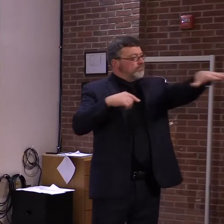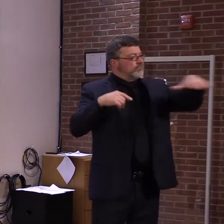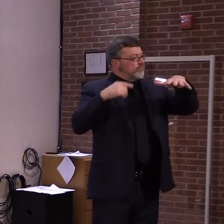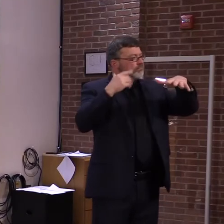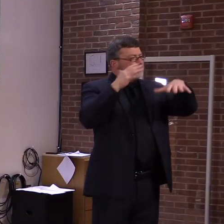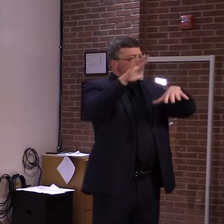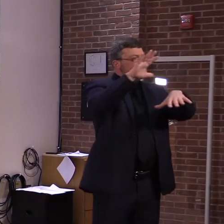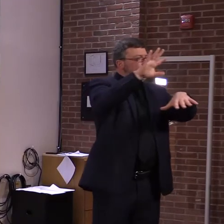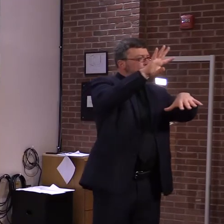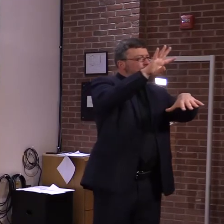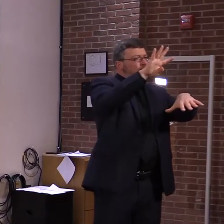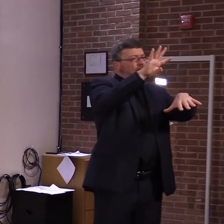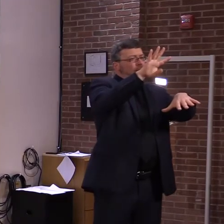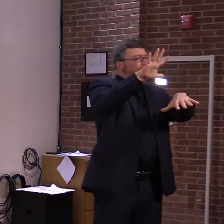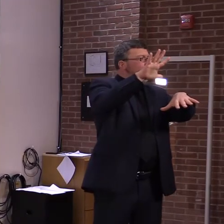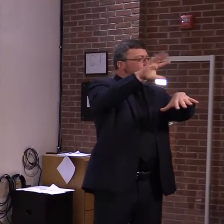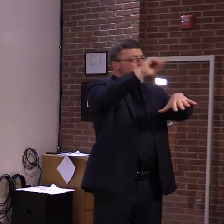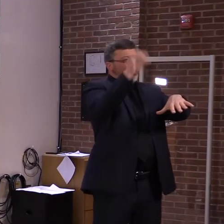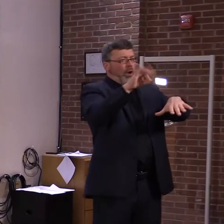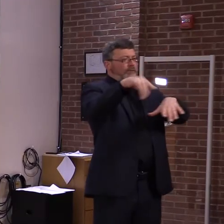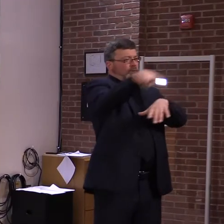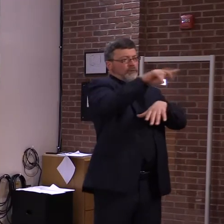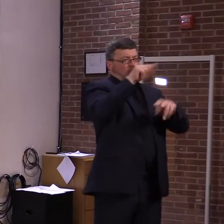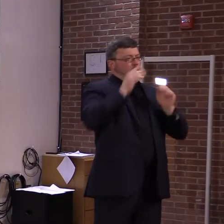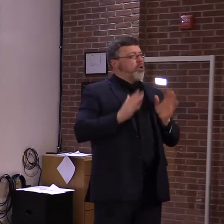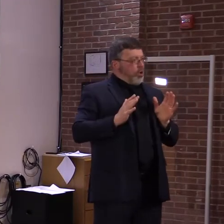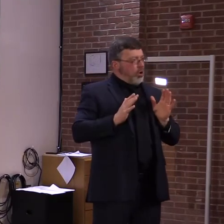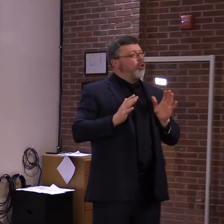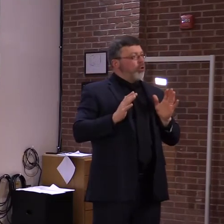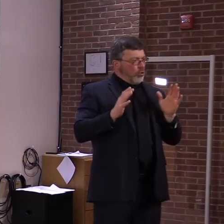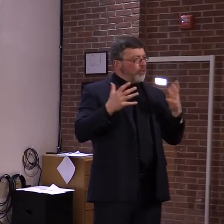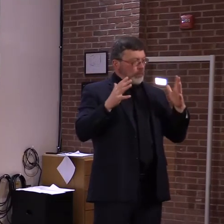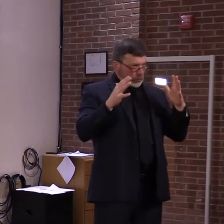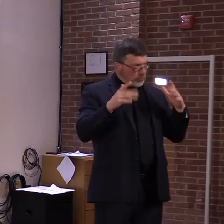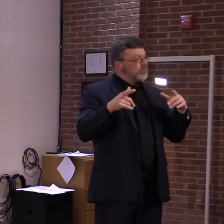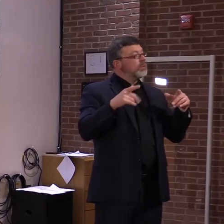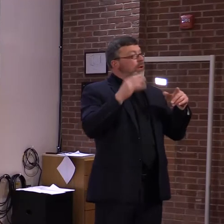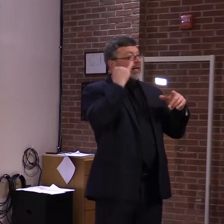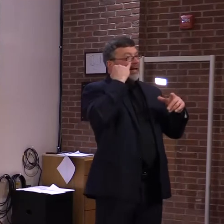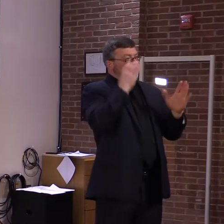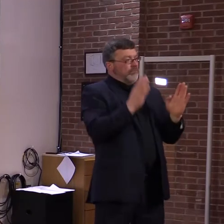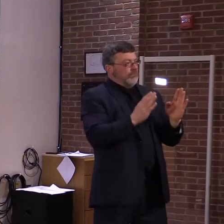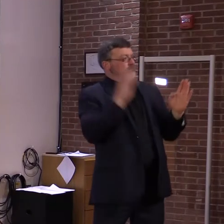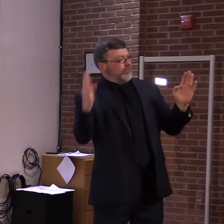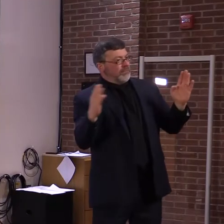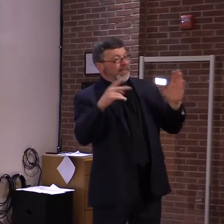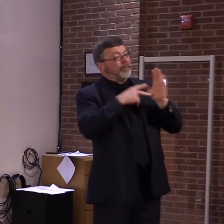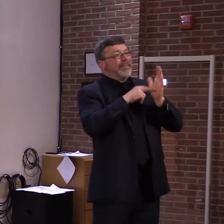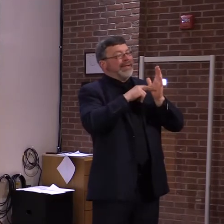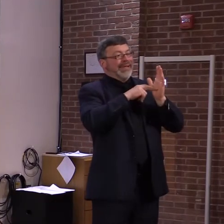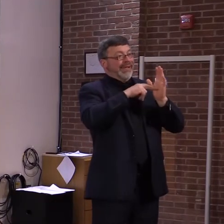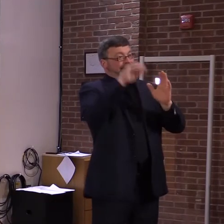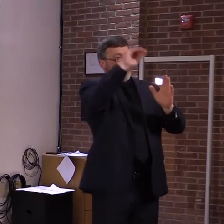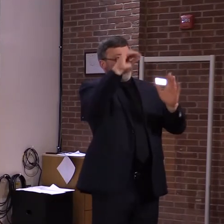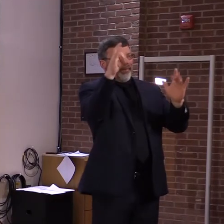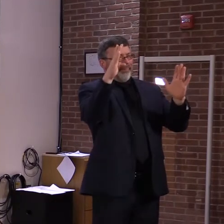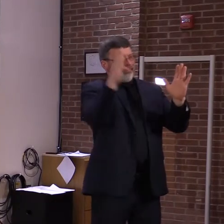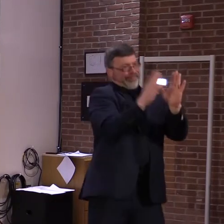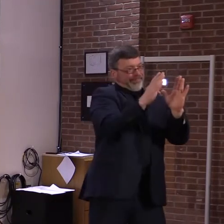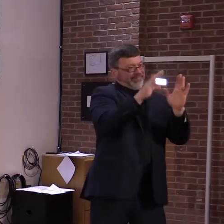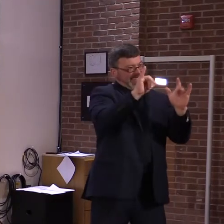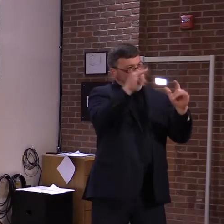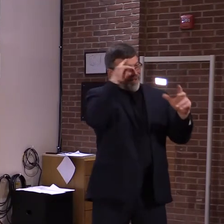people who've been vaccinated? Yeah, I mean, that's about 27,000. We'll finish those in about 2 weeks. We have two numbers that